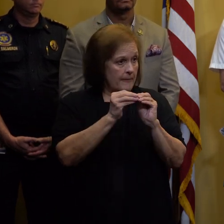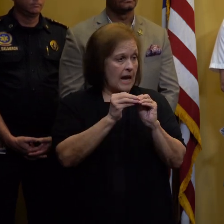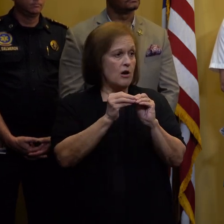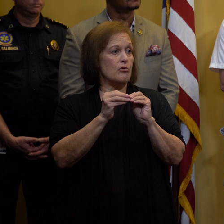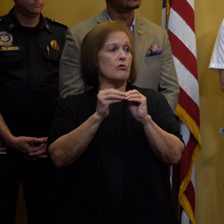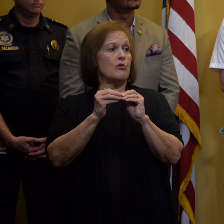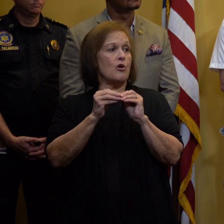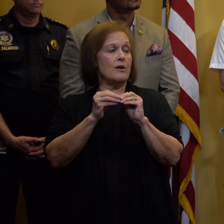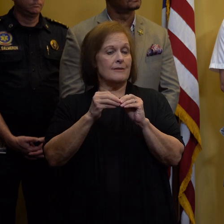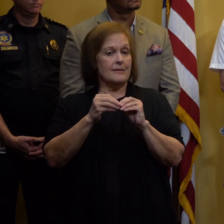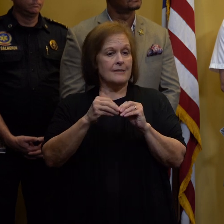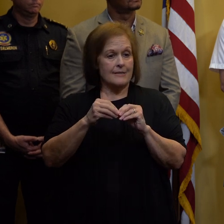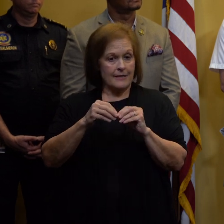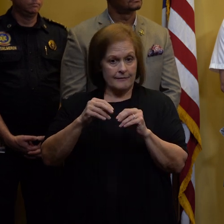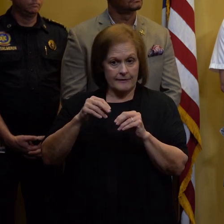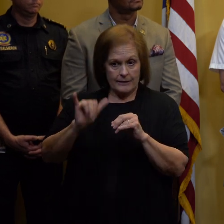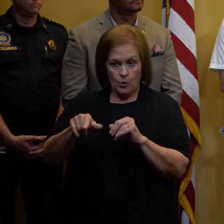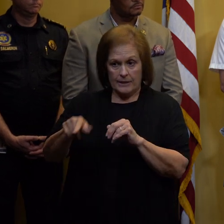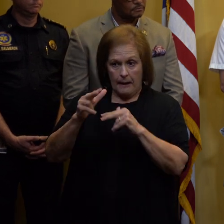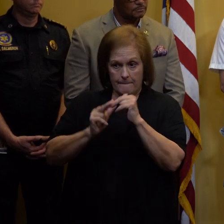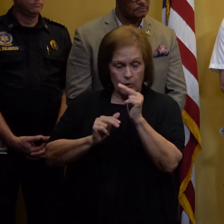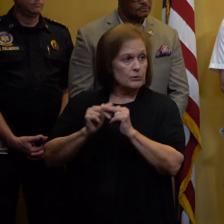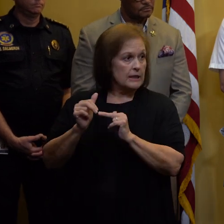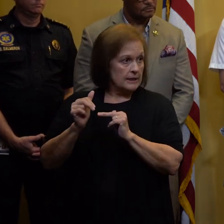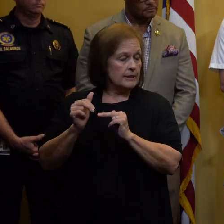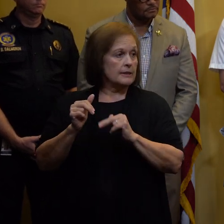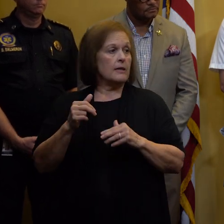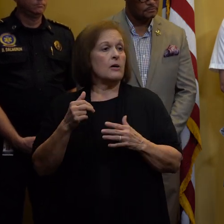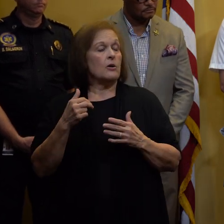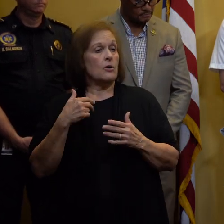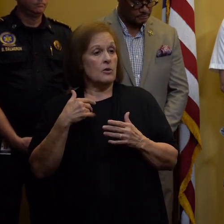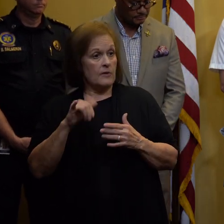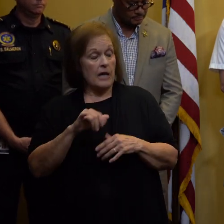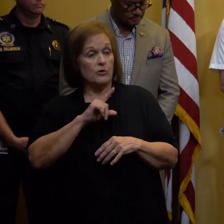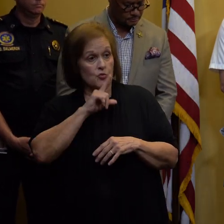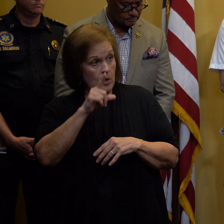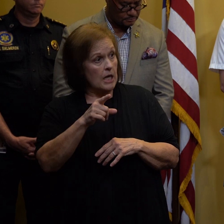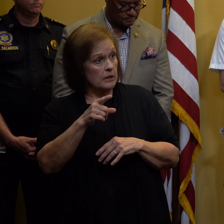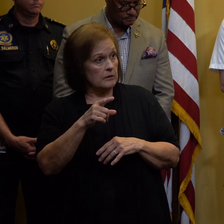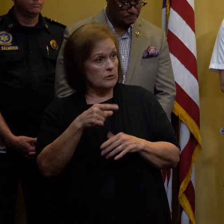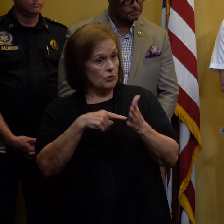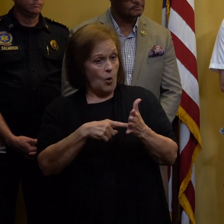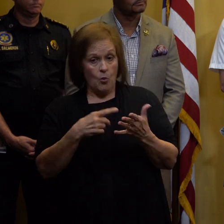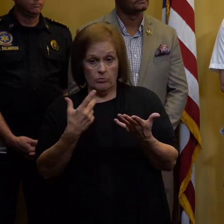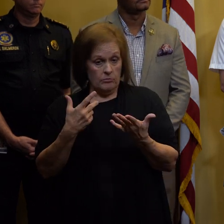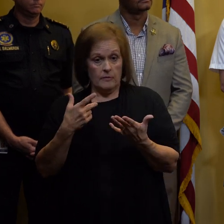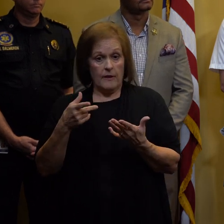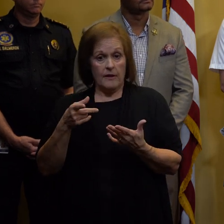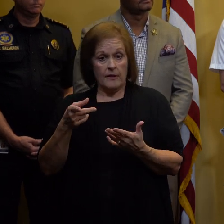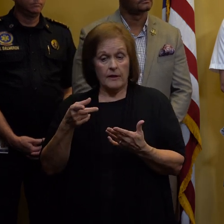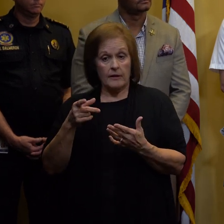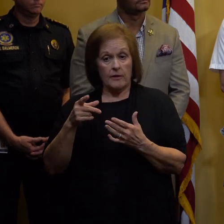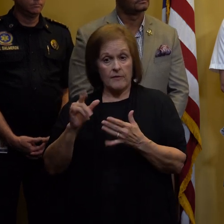in and building that capacity to do so. And it is truly a reflection, I would say, of decades of a lack of